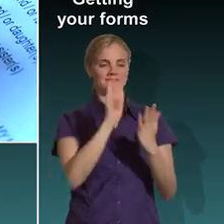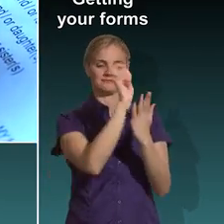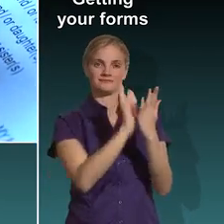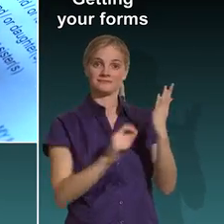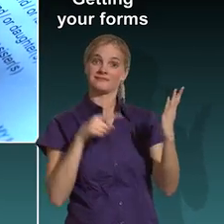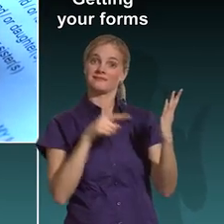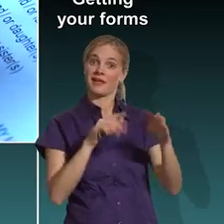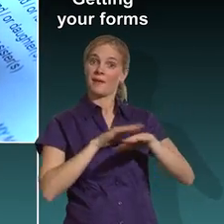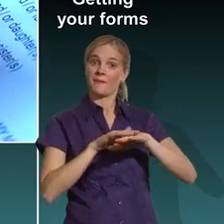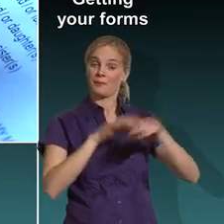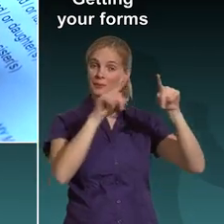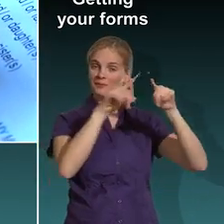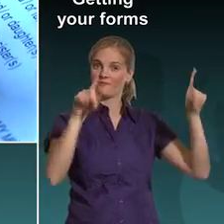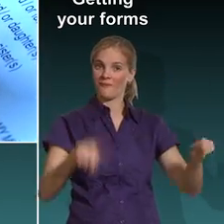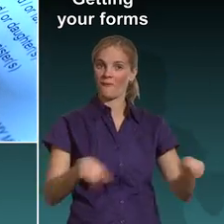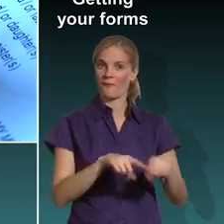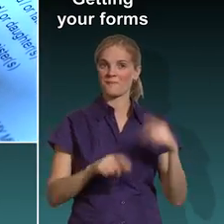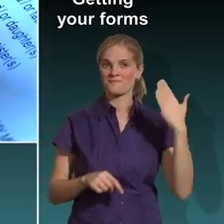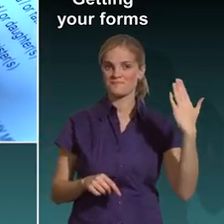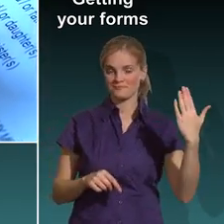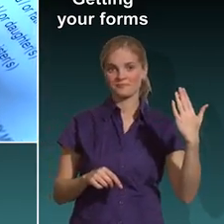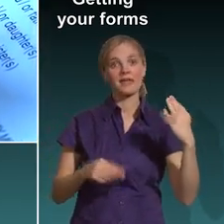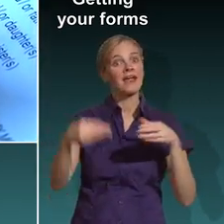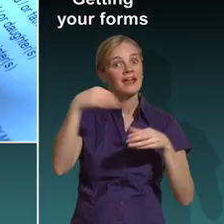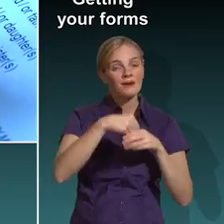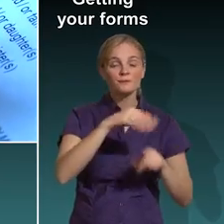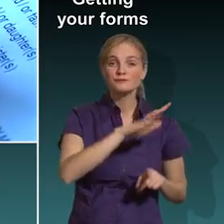Every person has to complete a blue form,